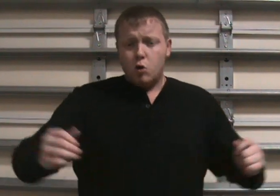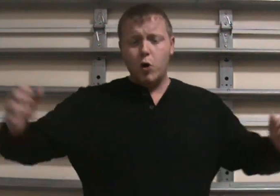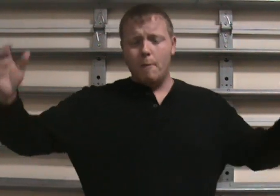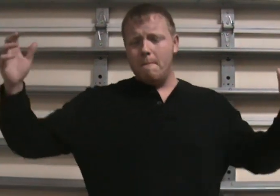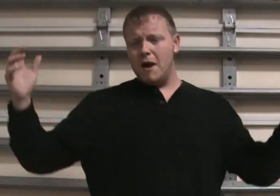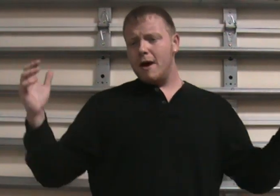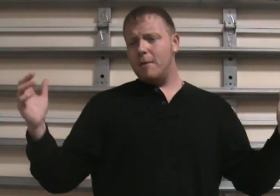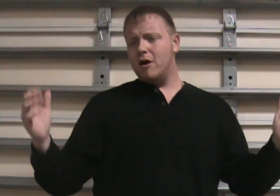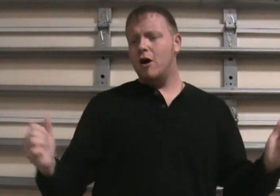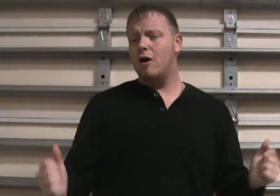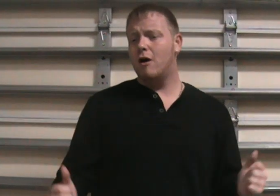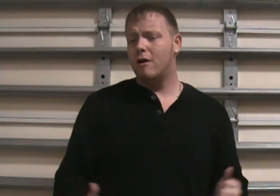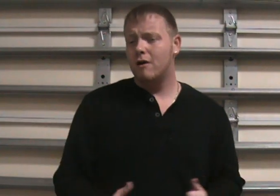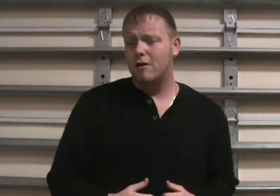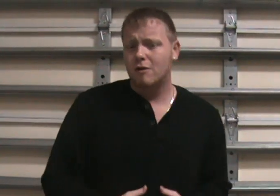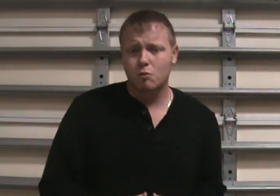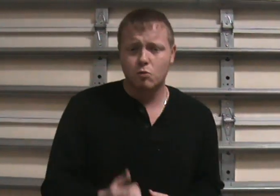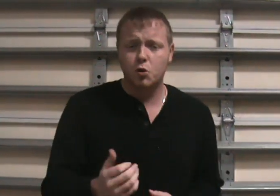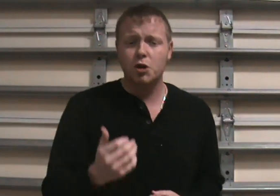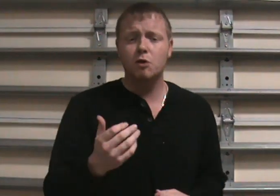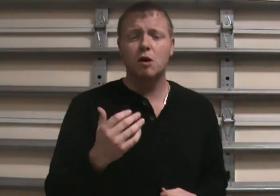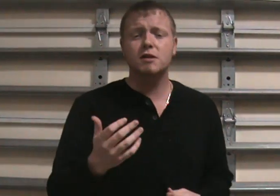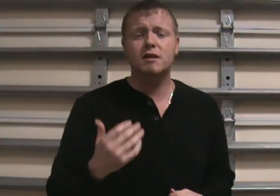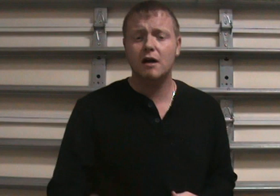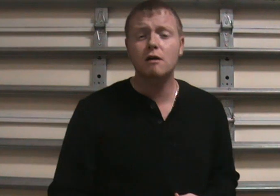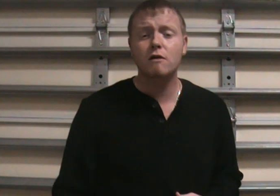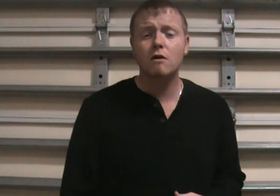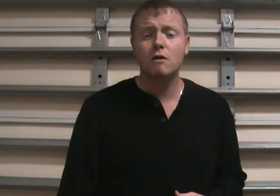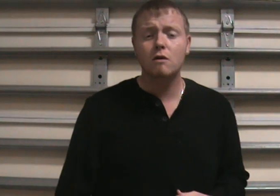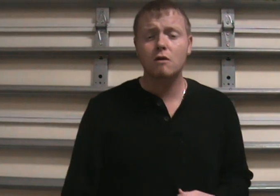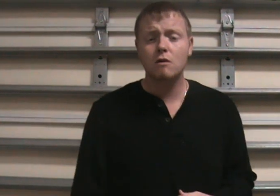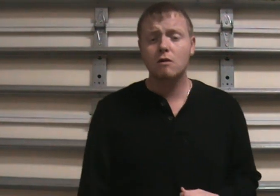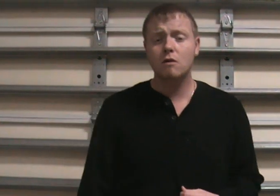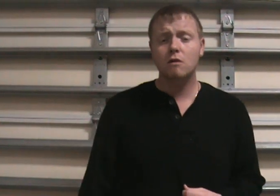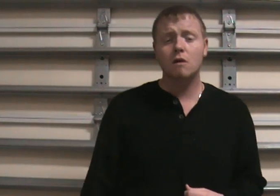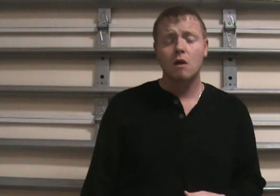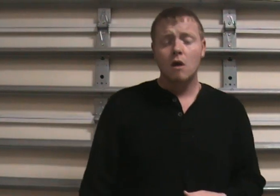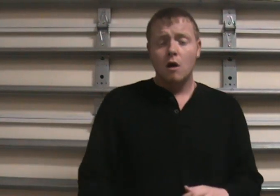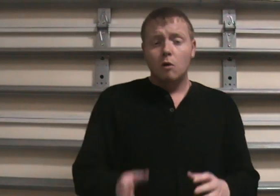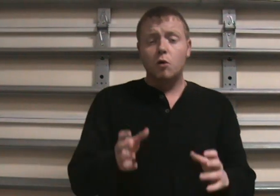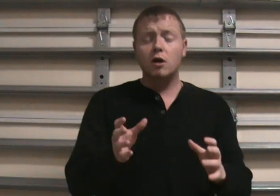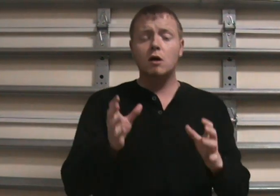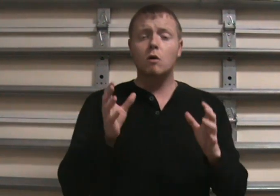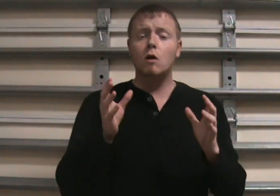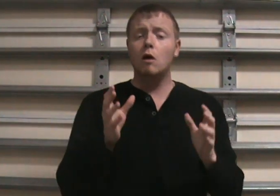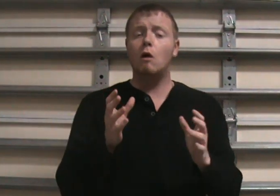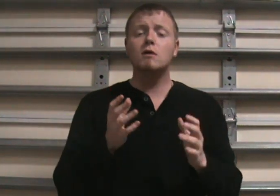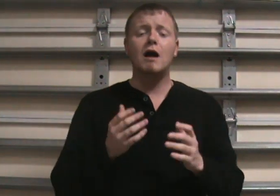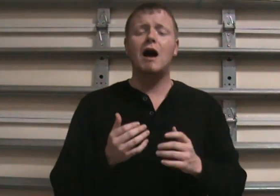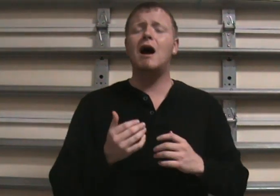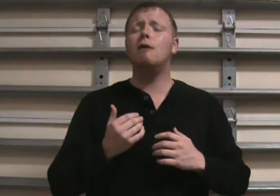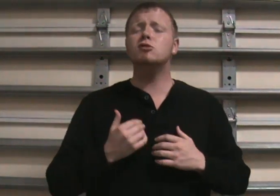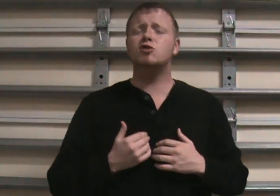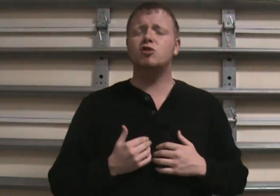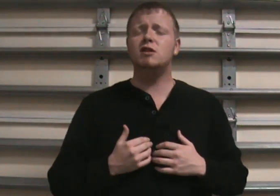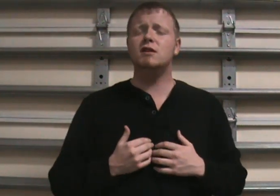remember that we were together. We were alone, and I was singing